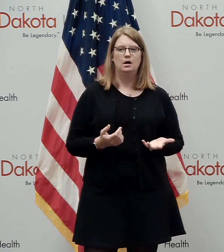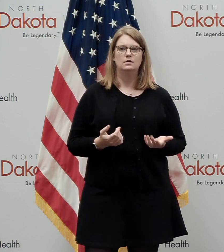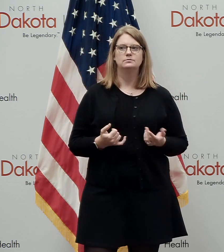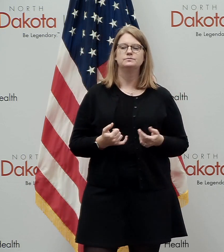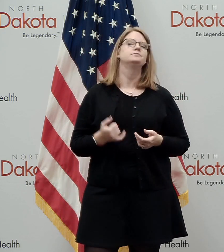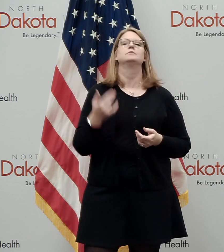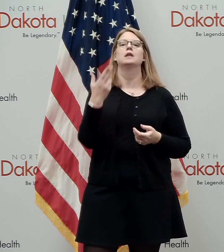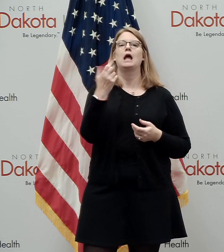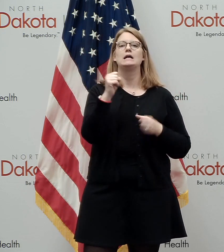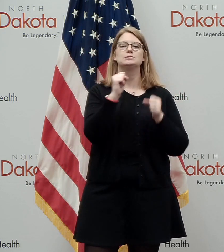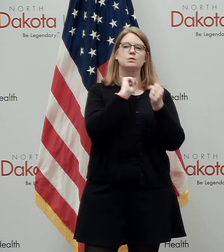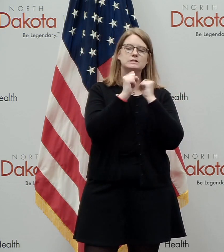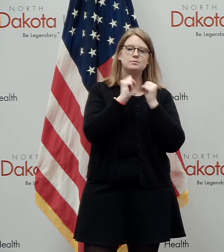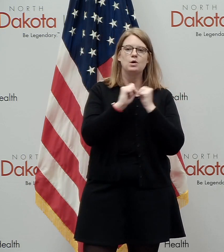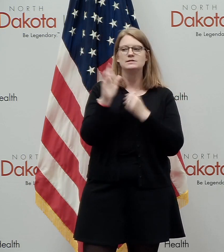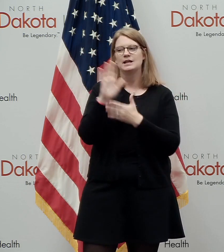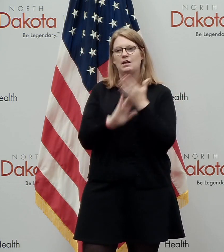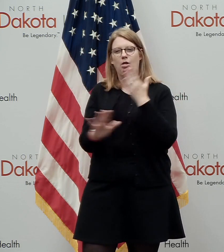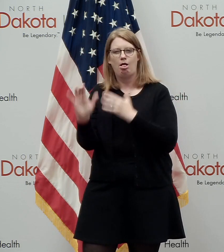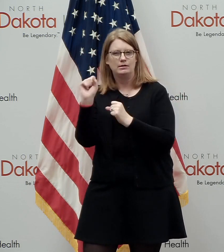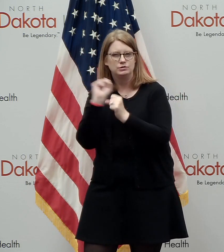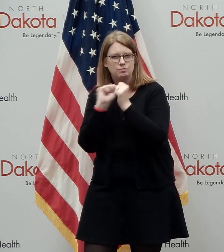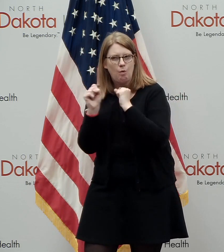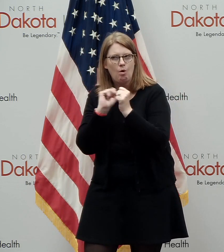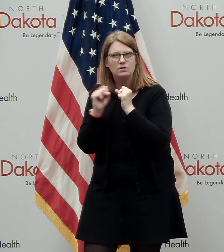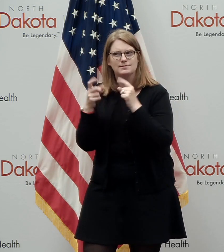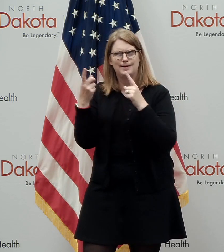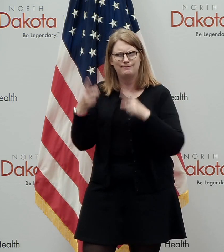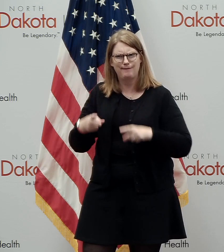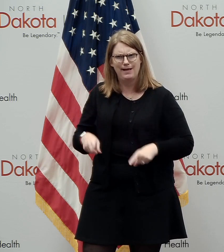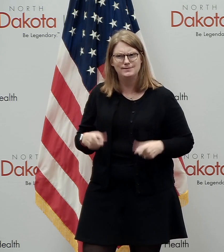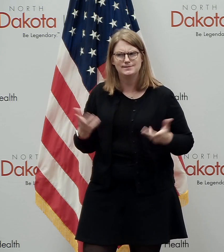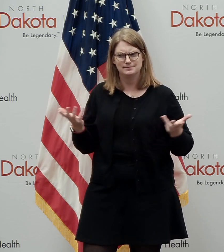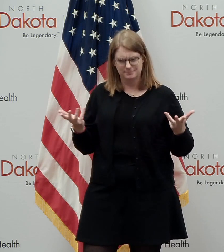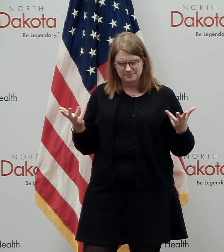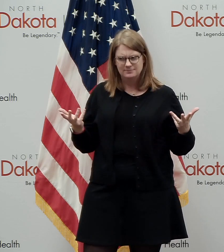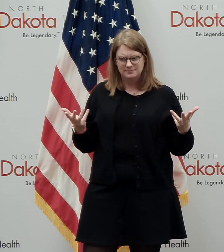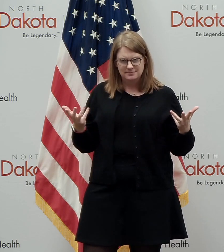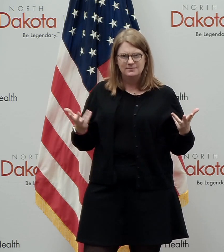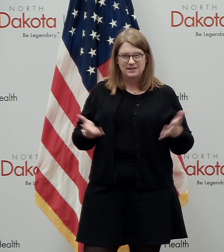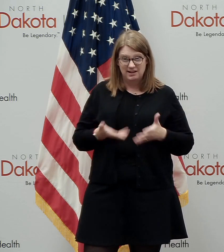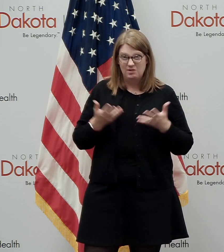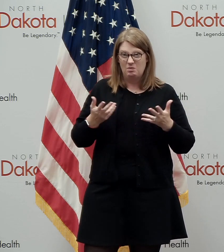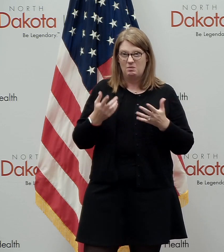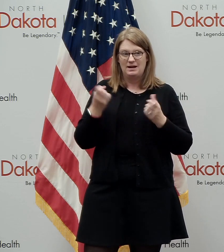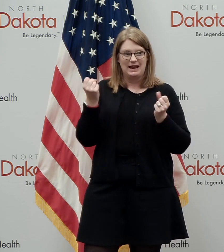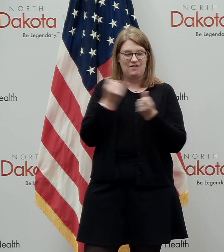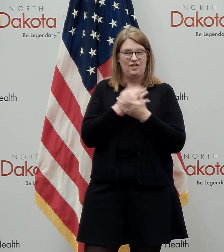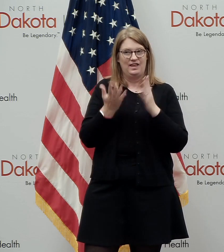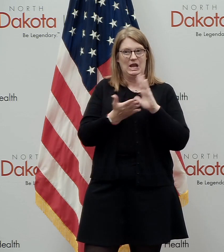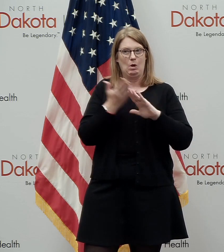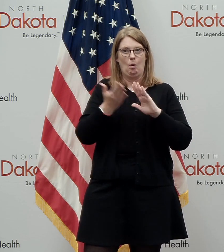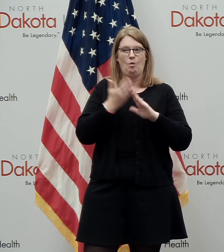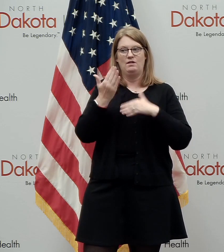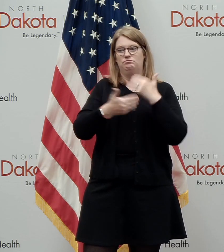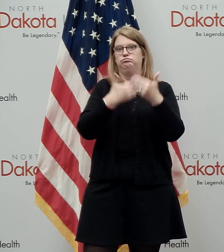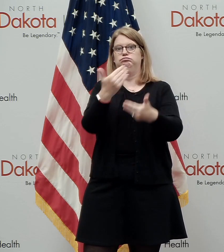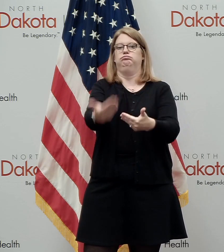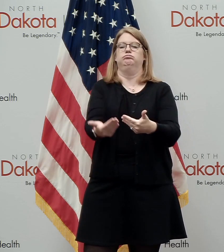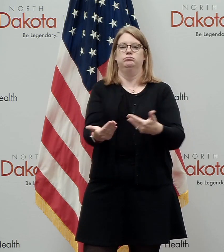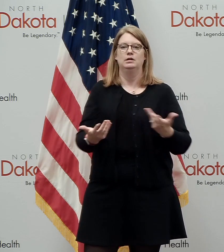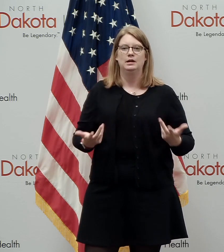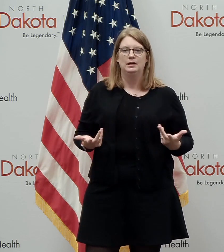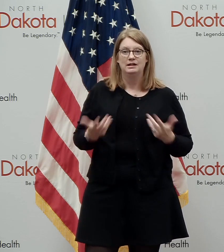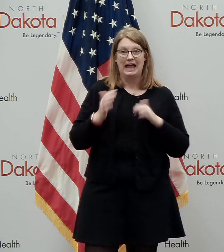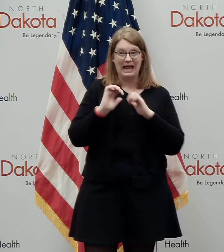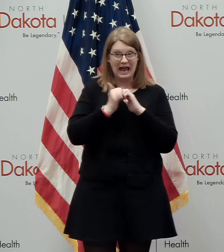high school sports and college sports and events, and we want to get everything going again in our economy. And the way we do that